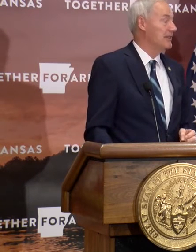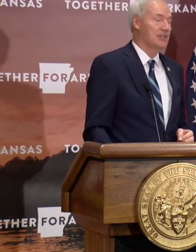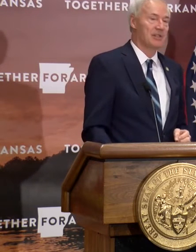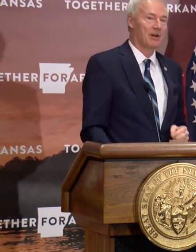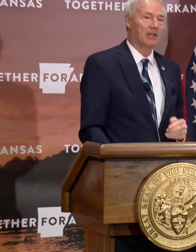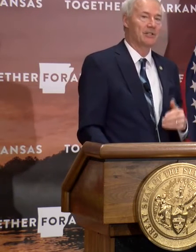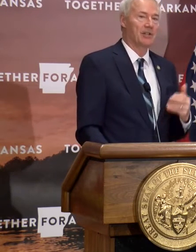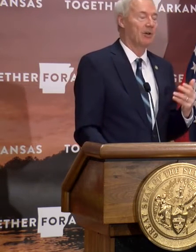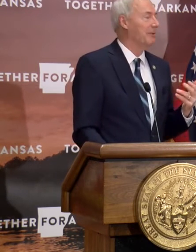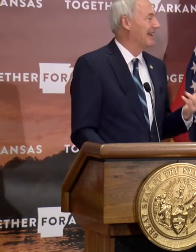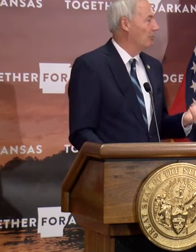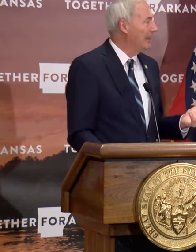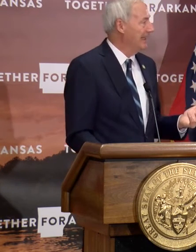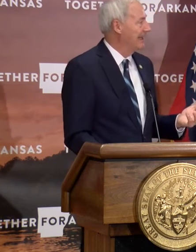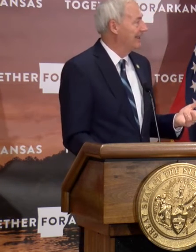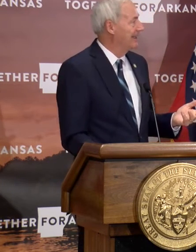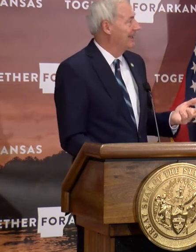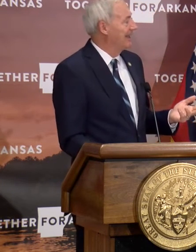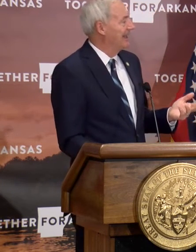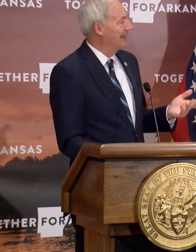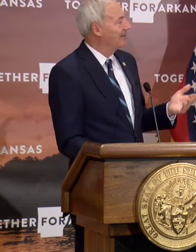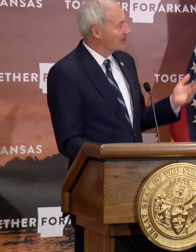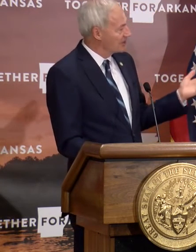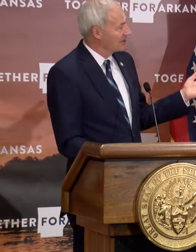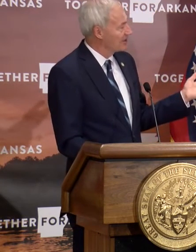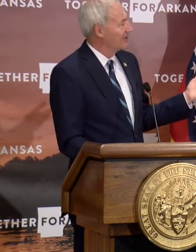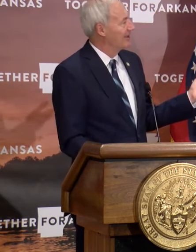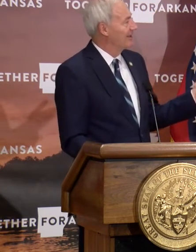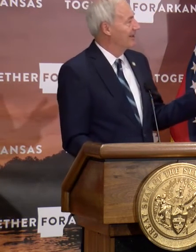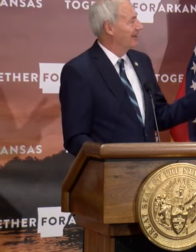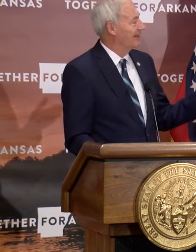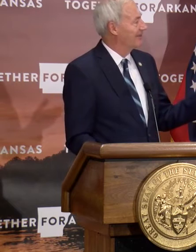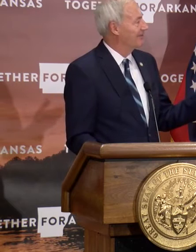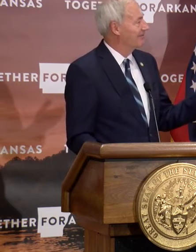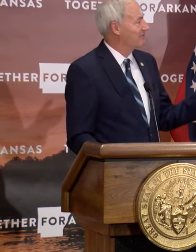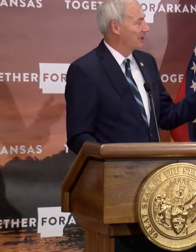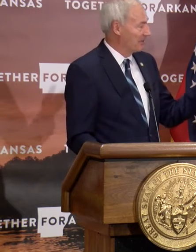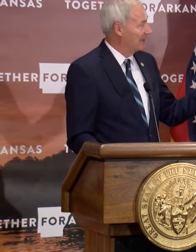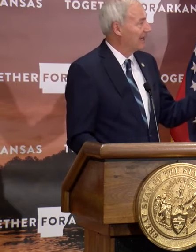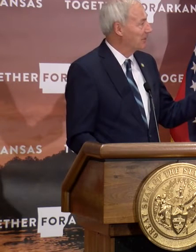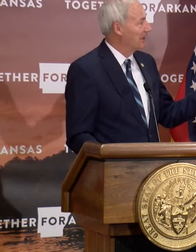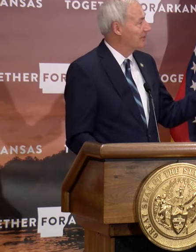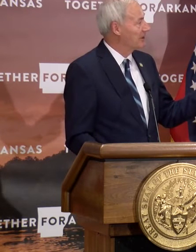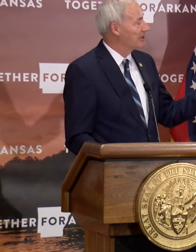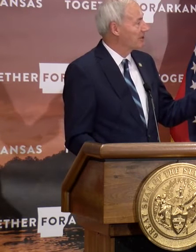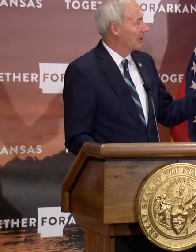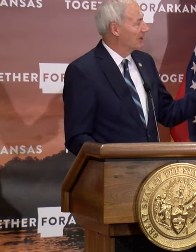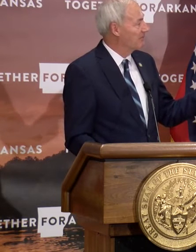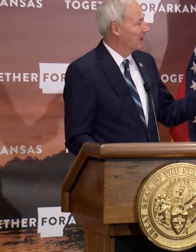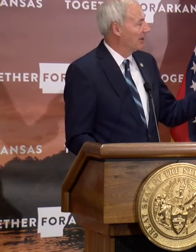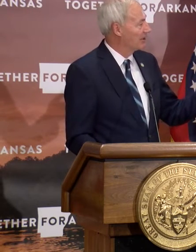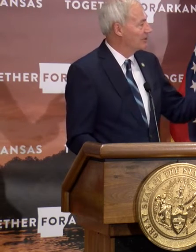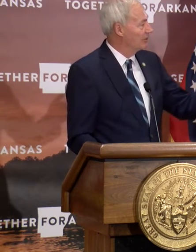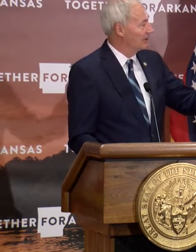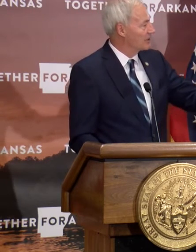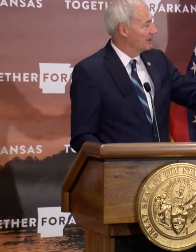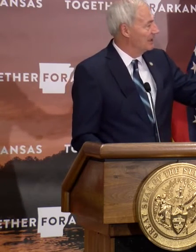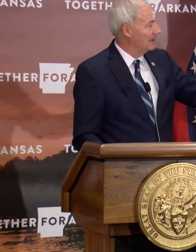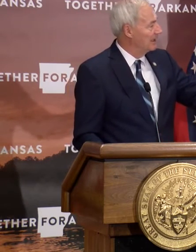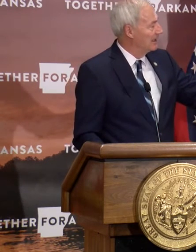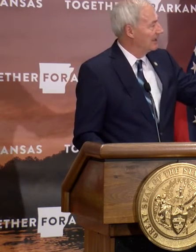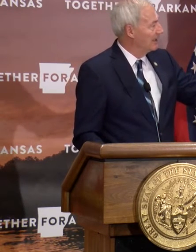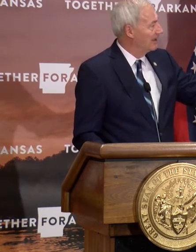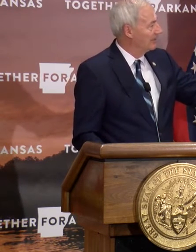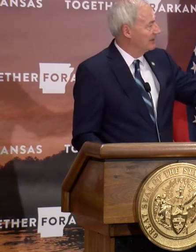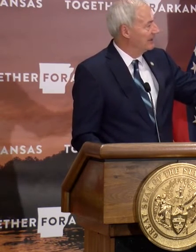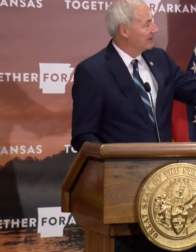new cases in Arkansas by week. And this is something that I believe is instructive, because you can